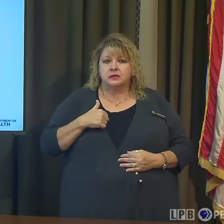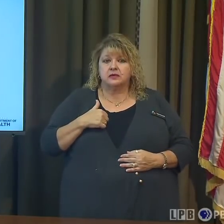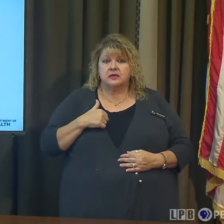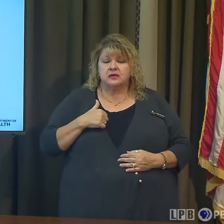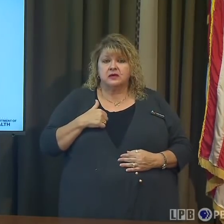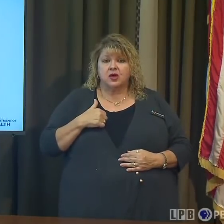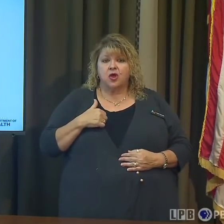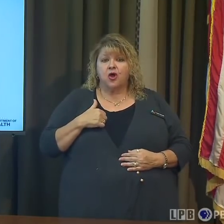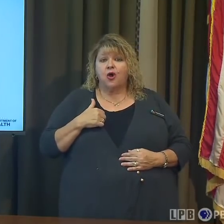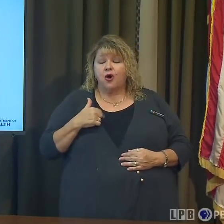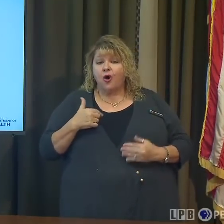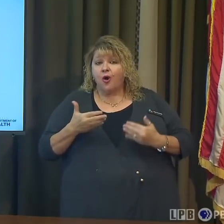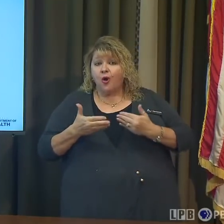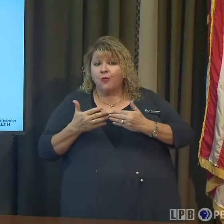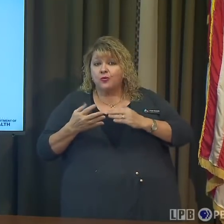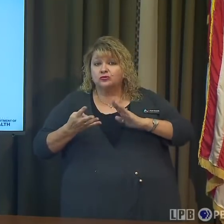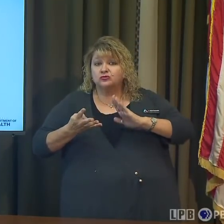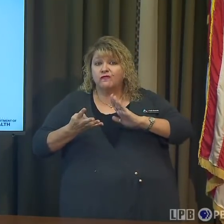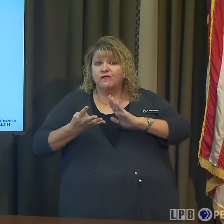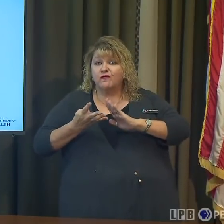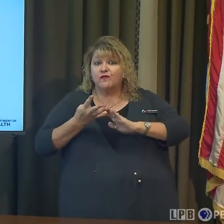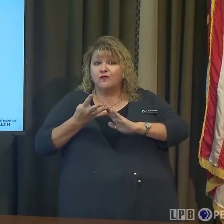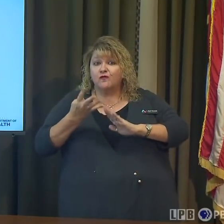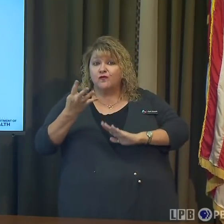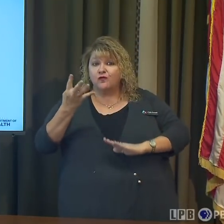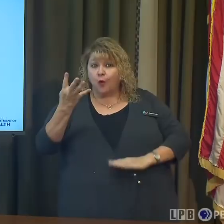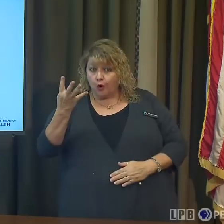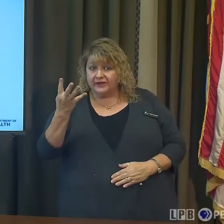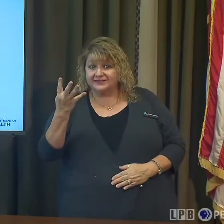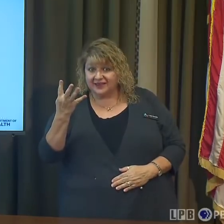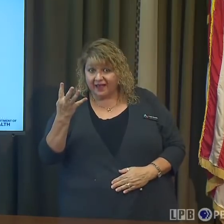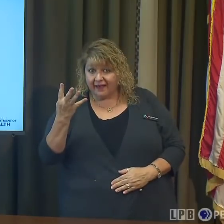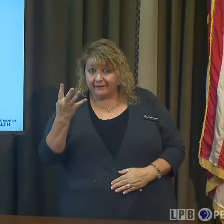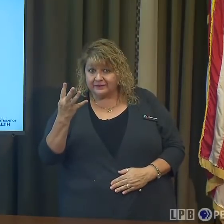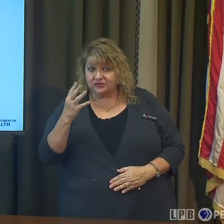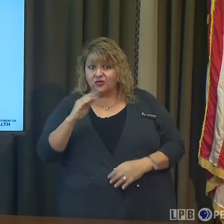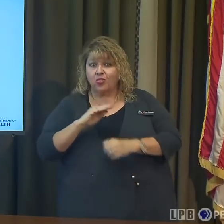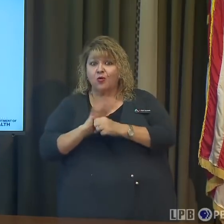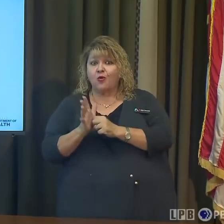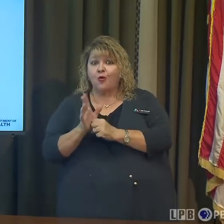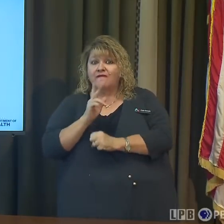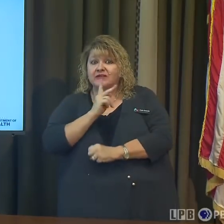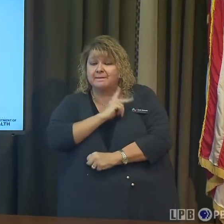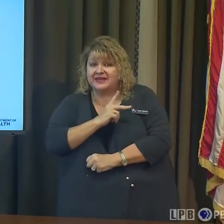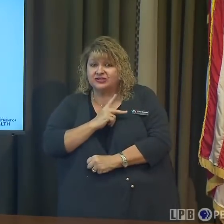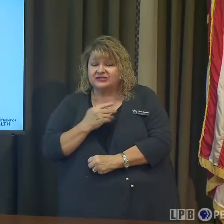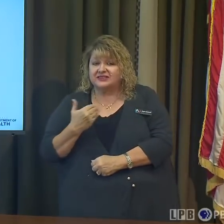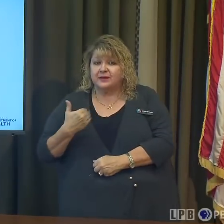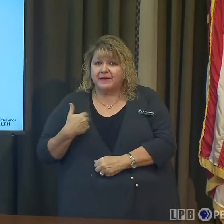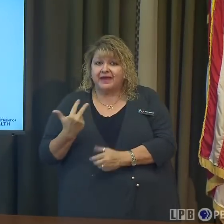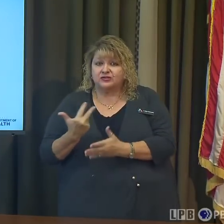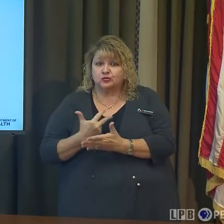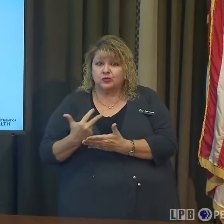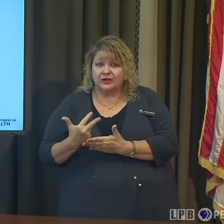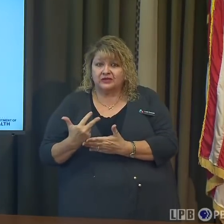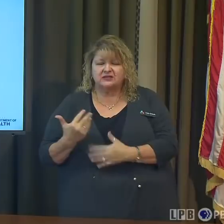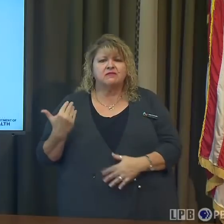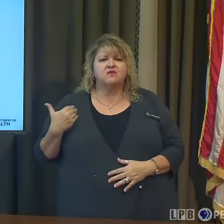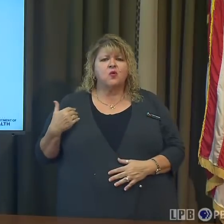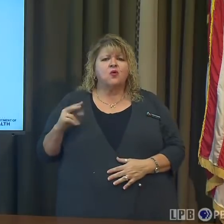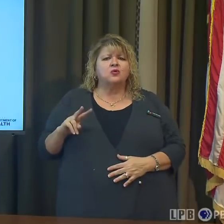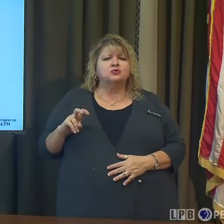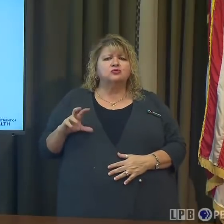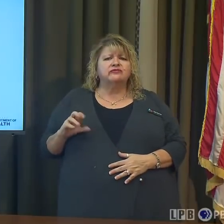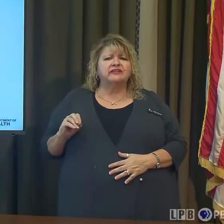almost quadrupled the number of hospitalized COVID patients in the past 3 weeks. We were at just over